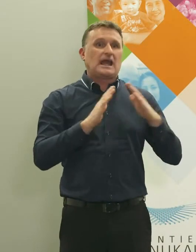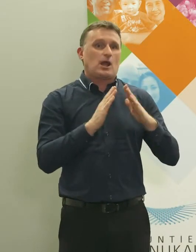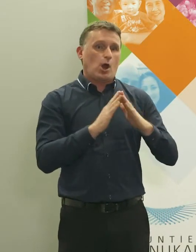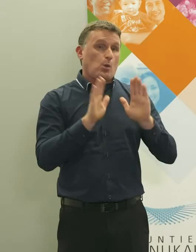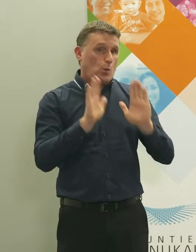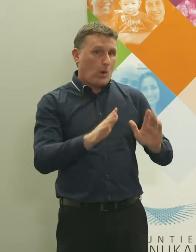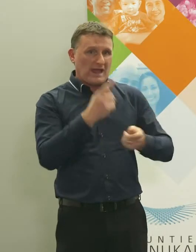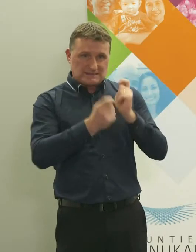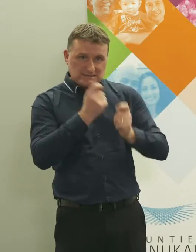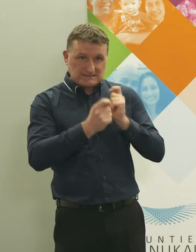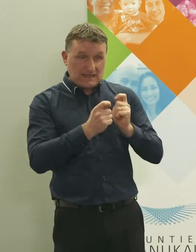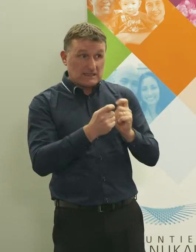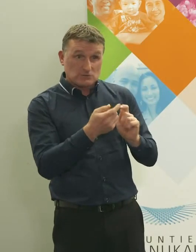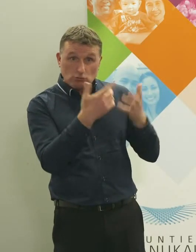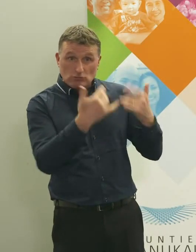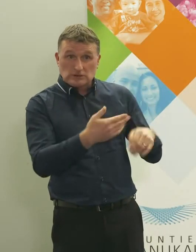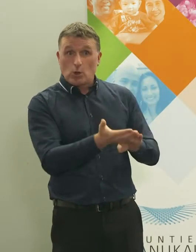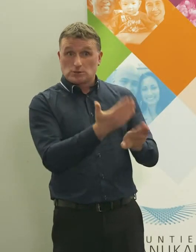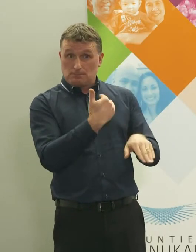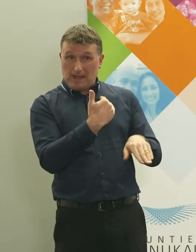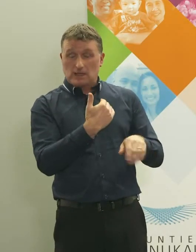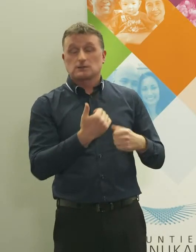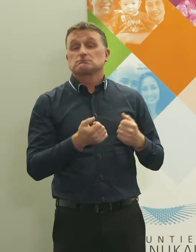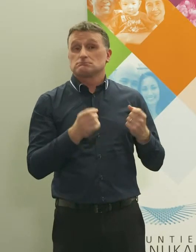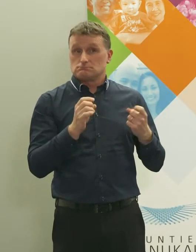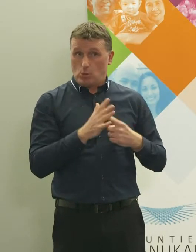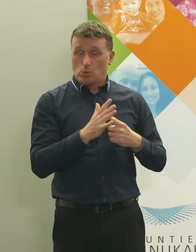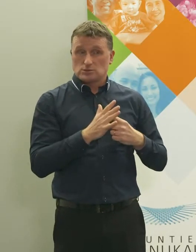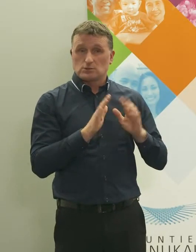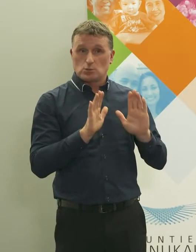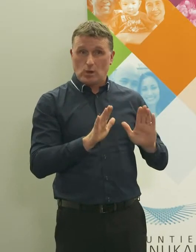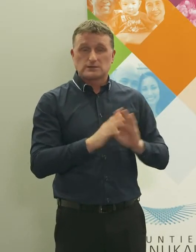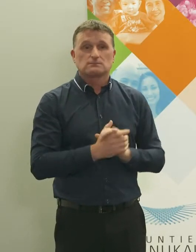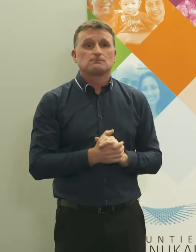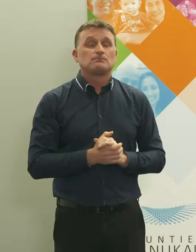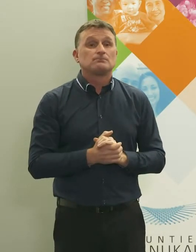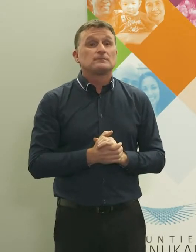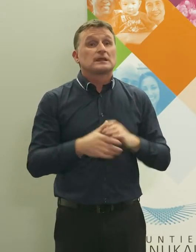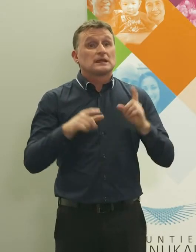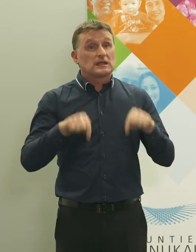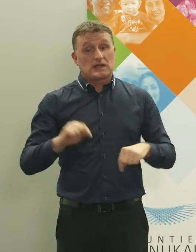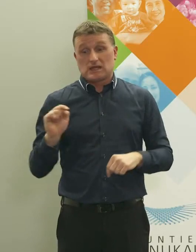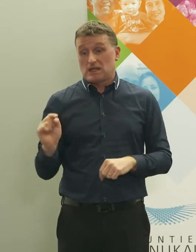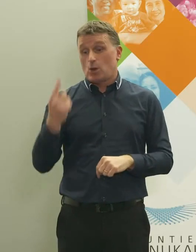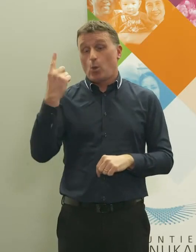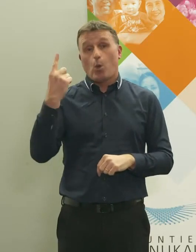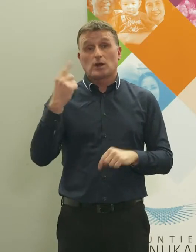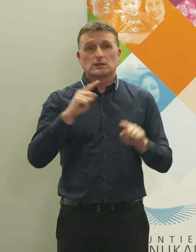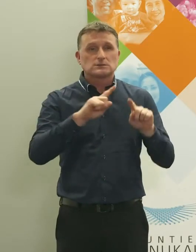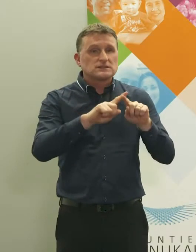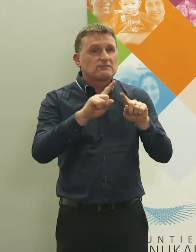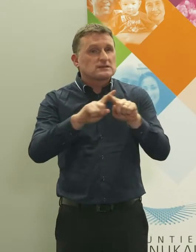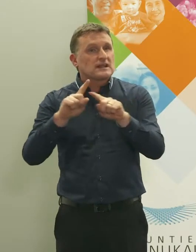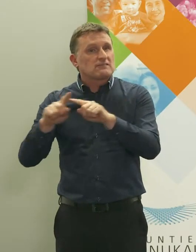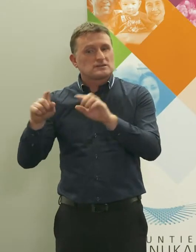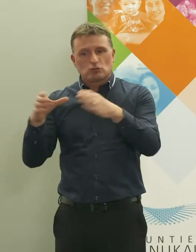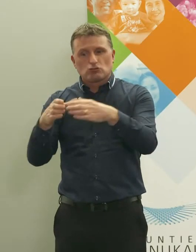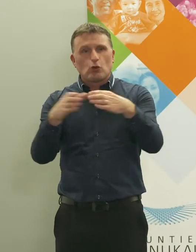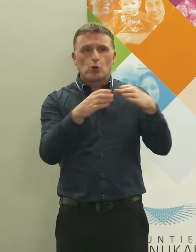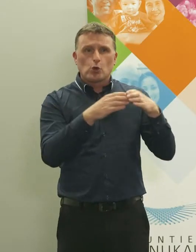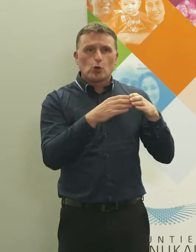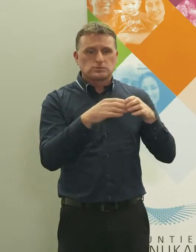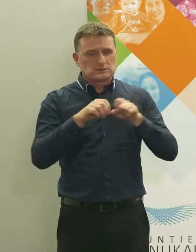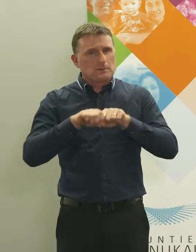test result. Being in Auckland, I do want to acknowledge two other key groups that have been central to this pandemic response.